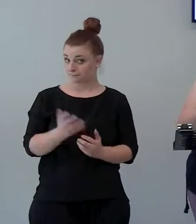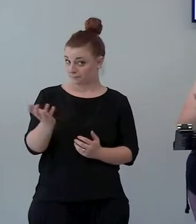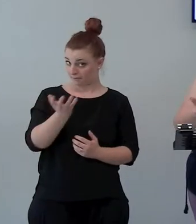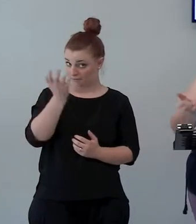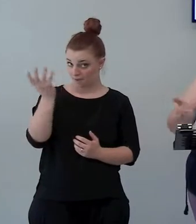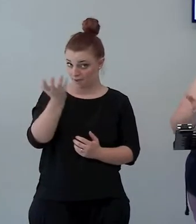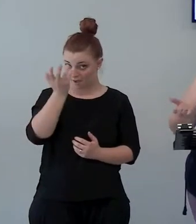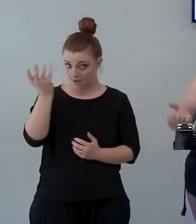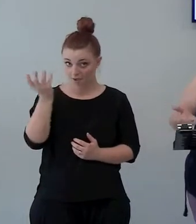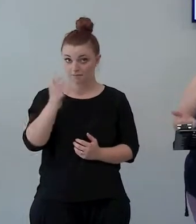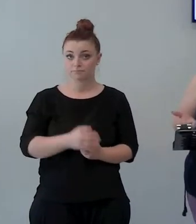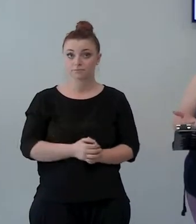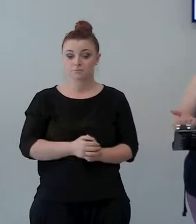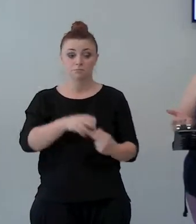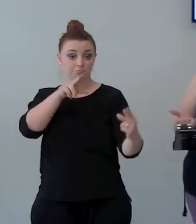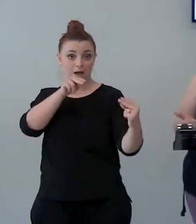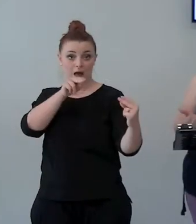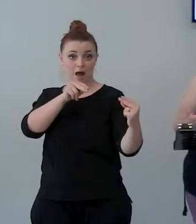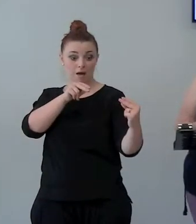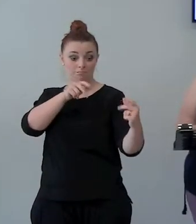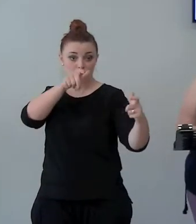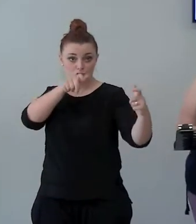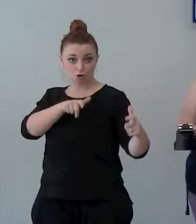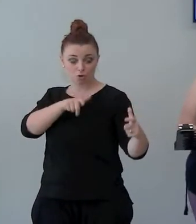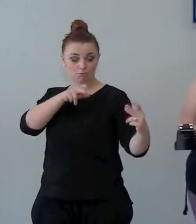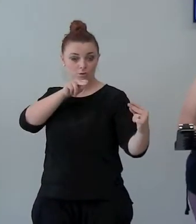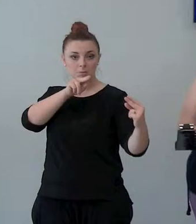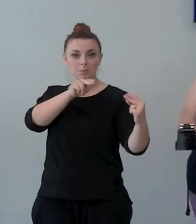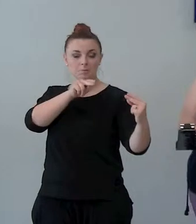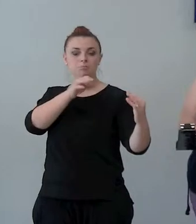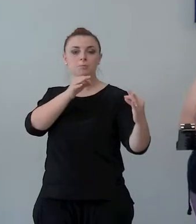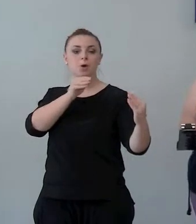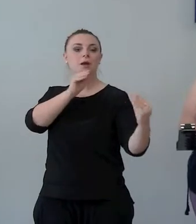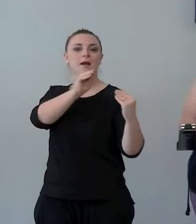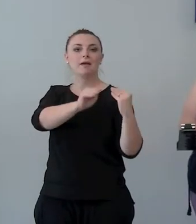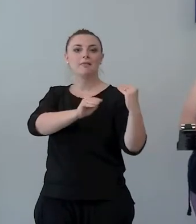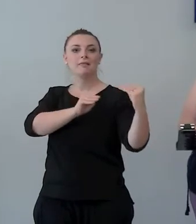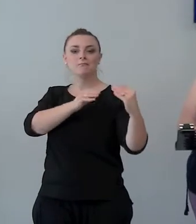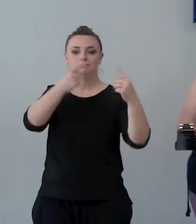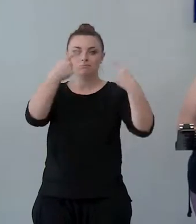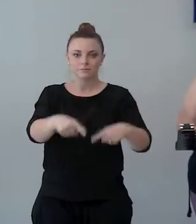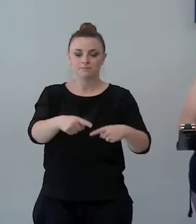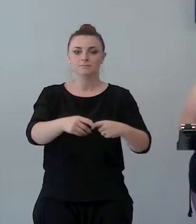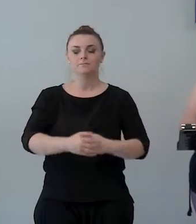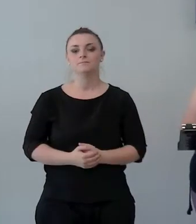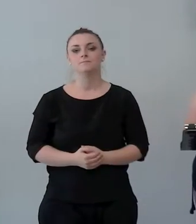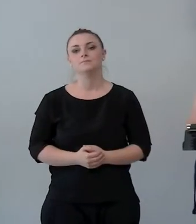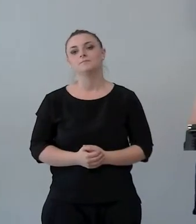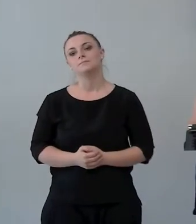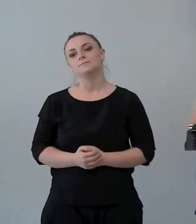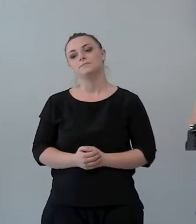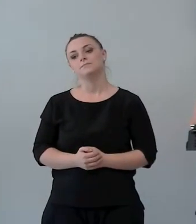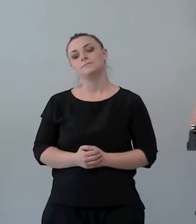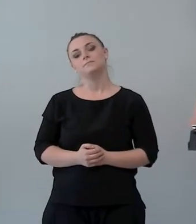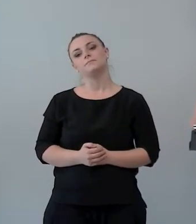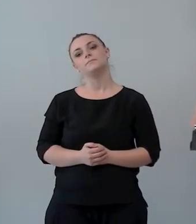Chiediamo, quando scambiamo due parole con le persone, no? This is one of the first things we ask when we start talking with